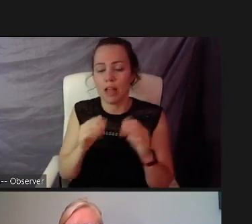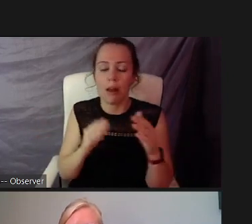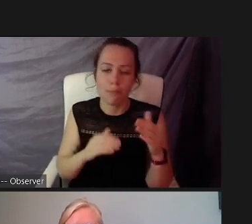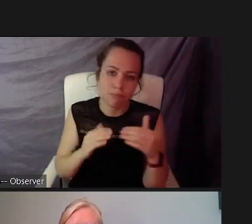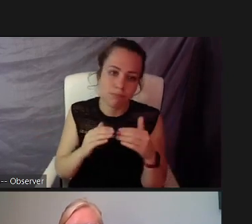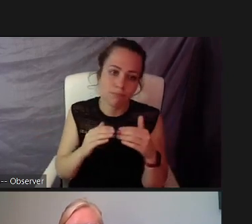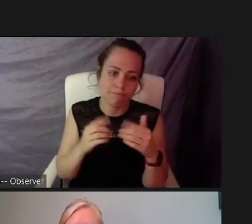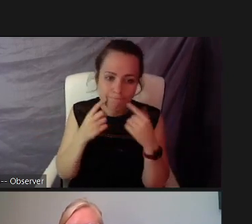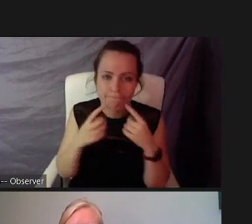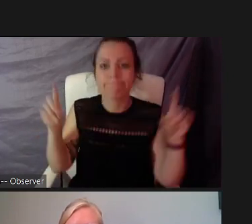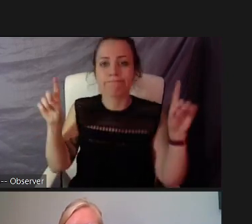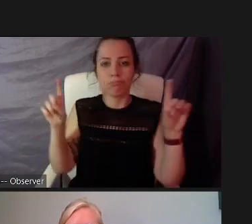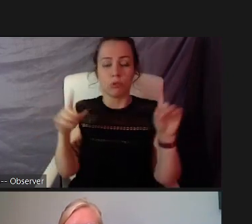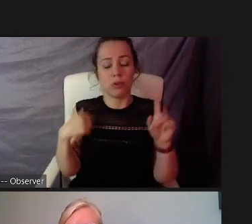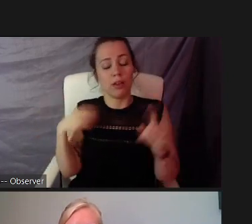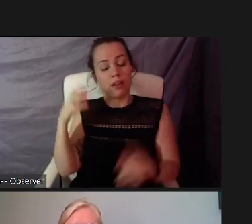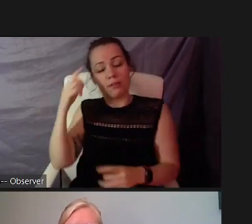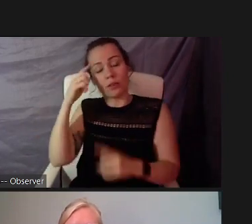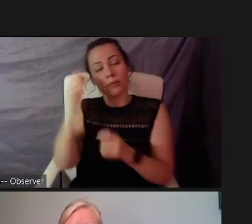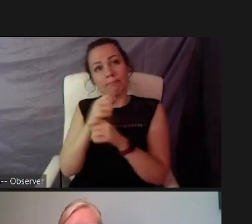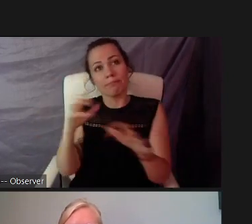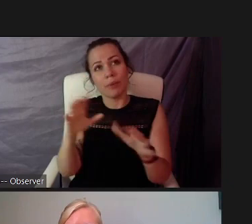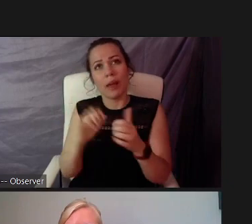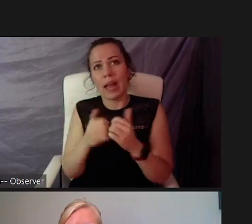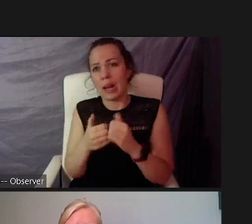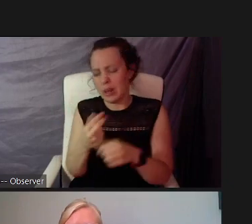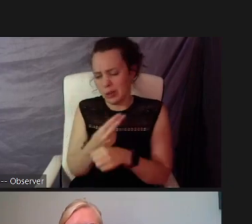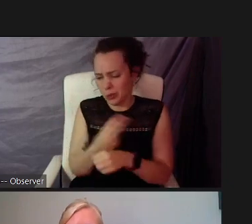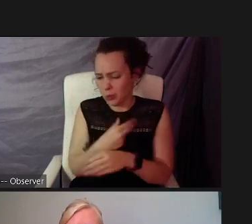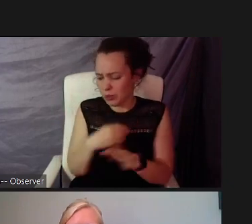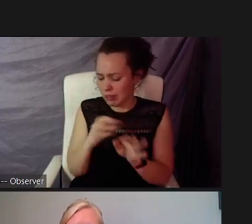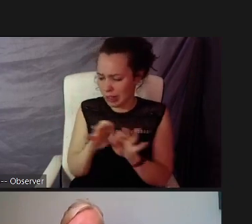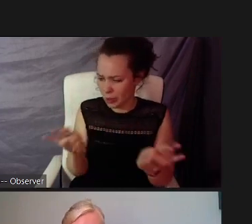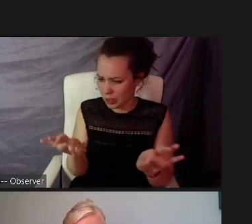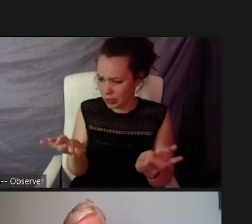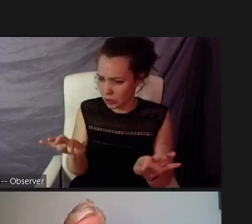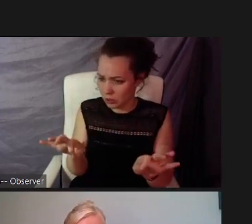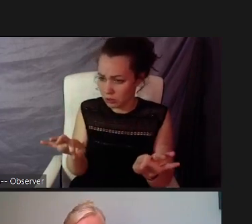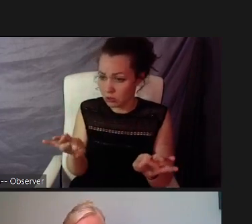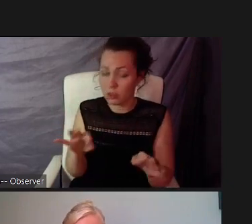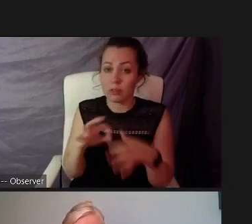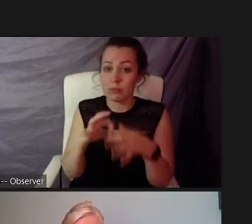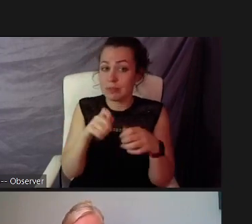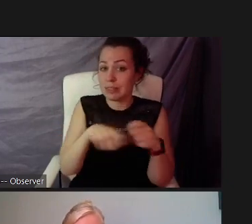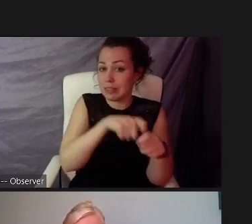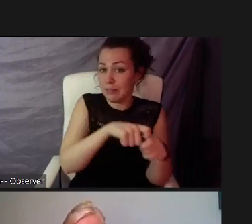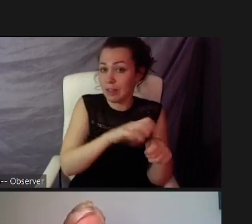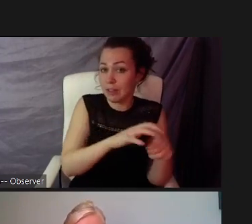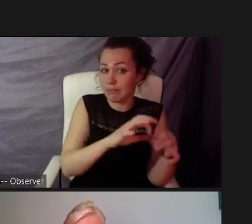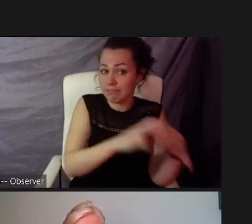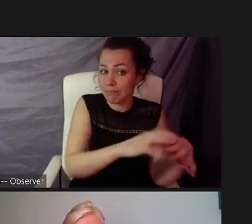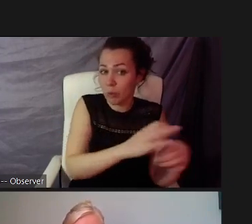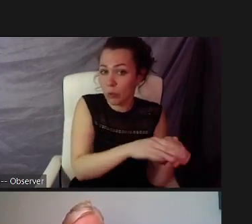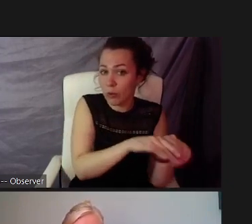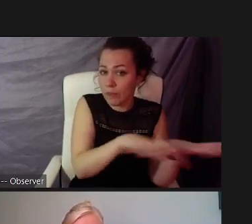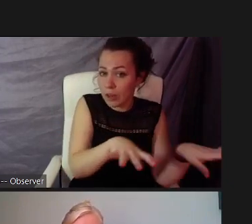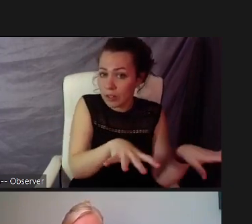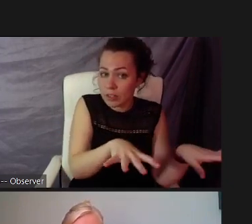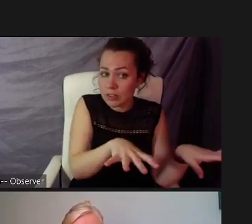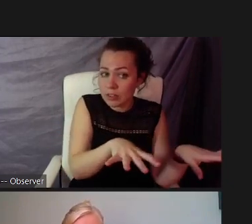think about how do we use language when we talk about COVID-19. One of the things that we can do is something